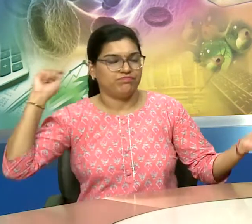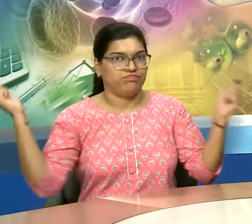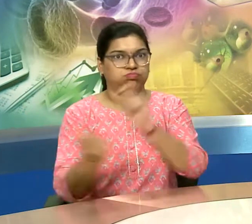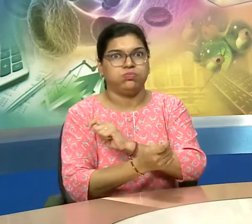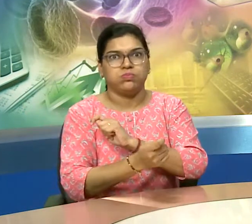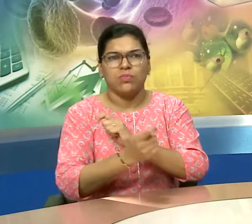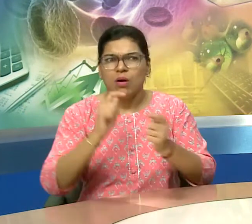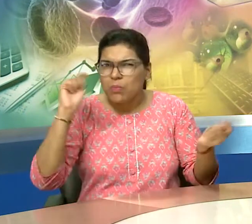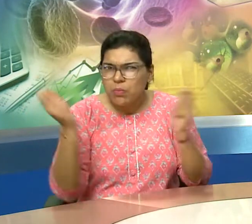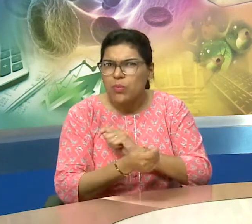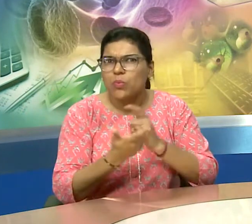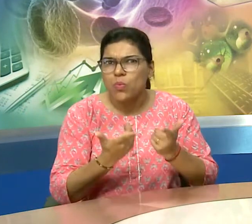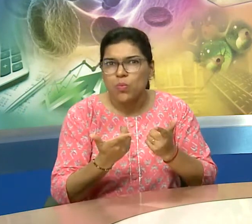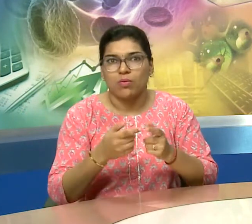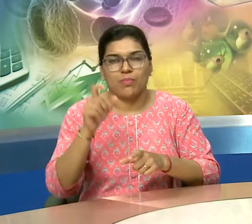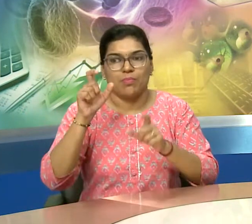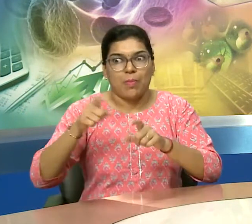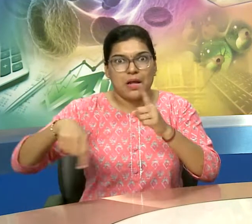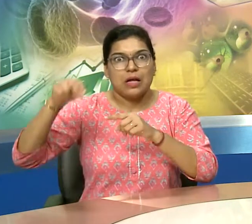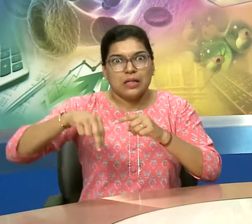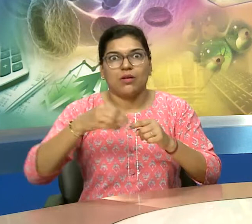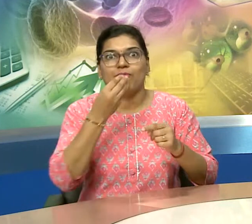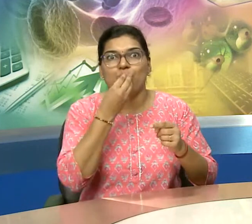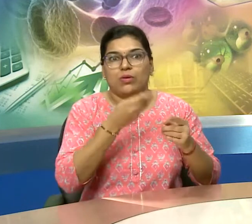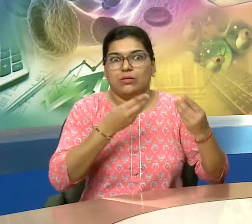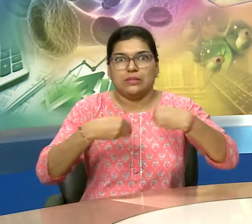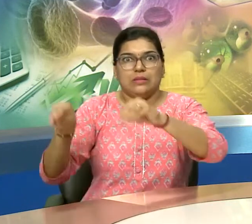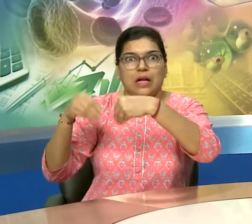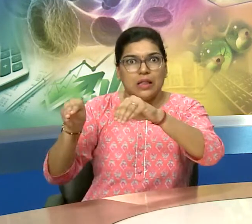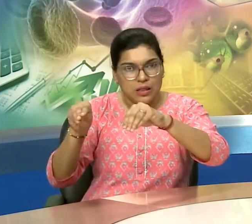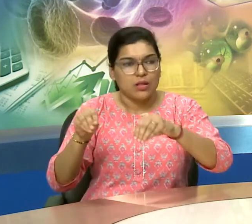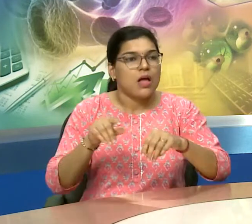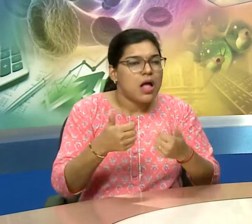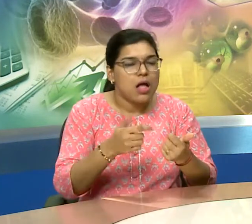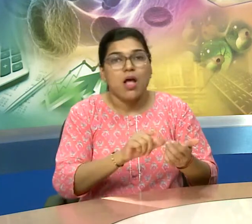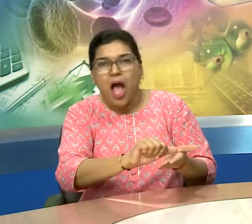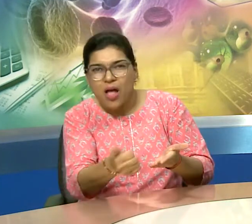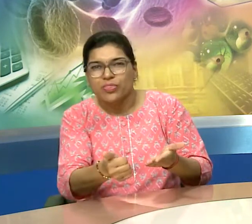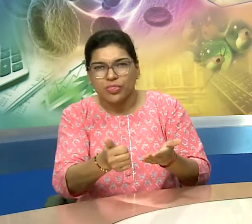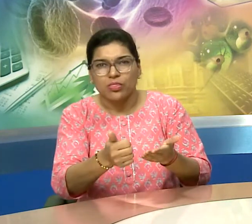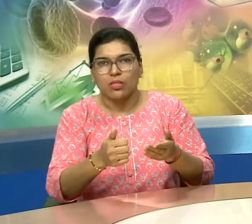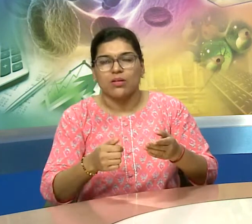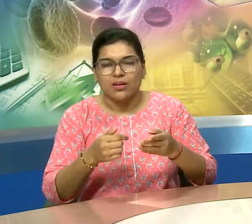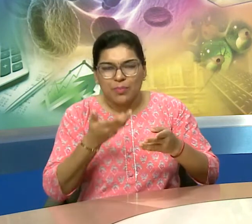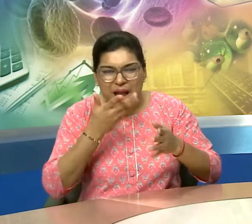some wetlands have been drained and arid lands have been irrigated,